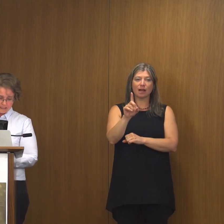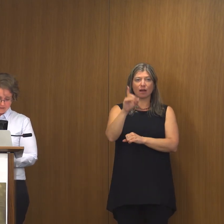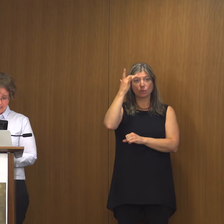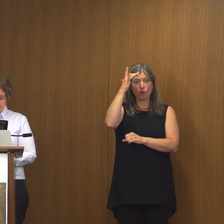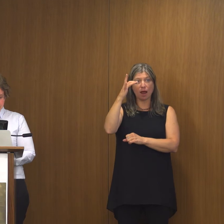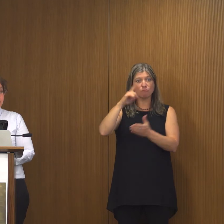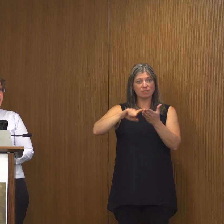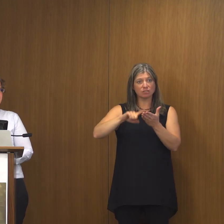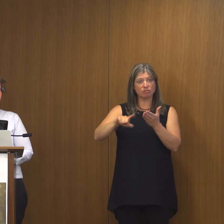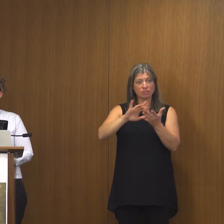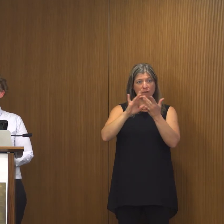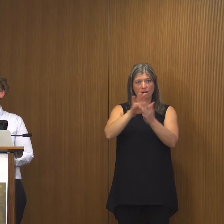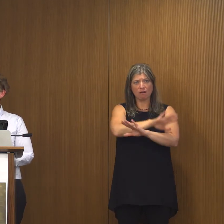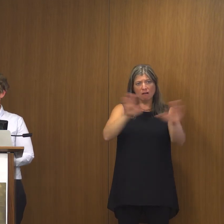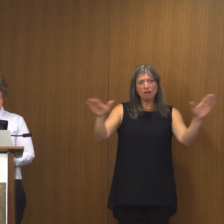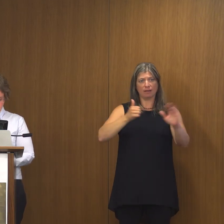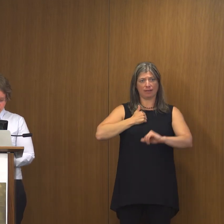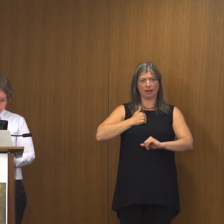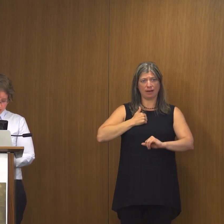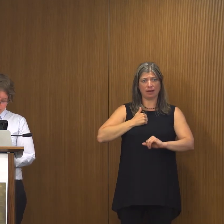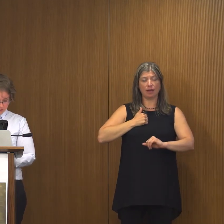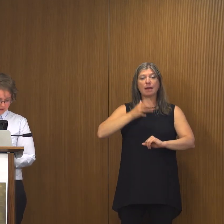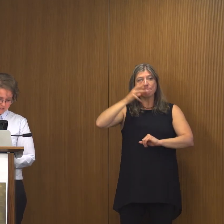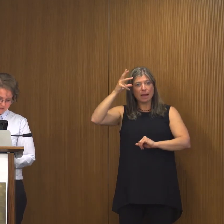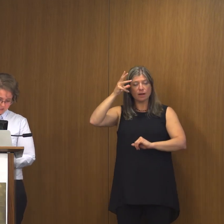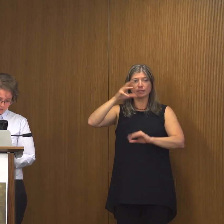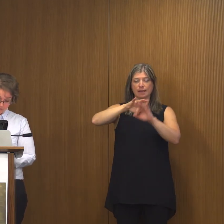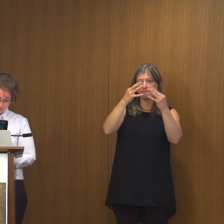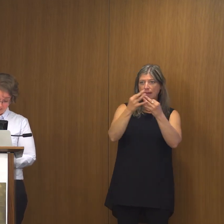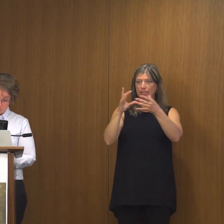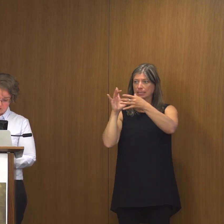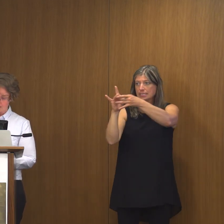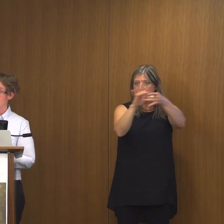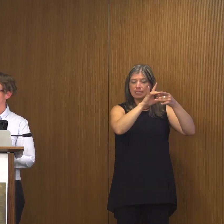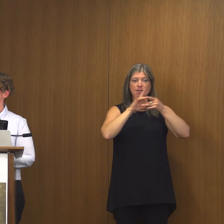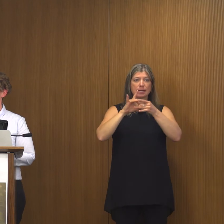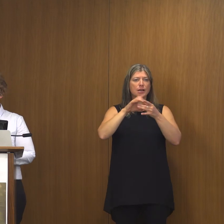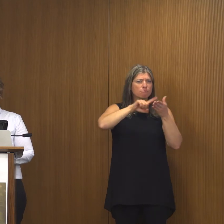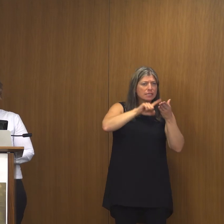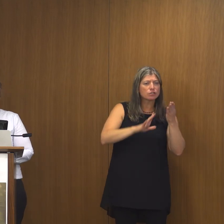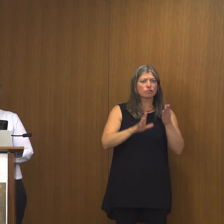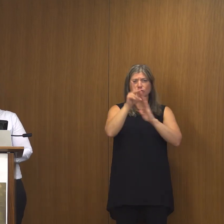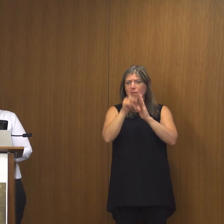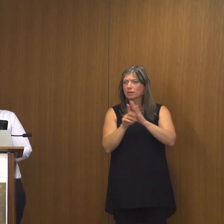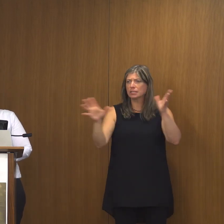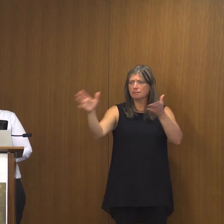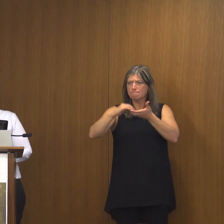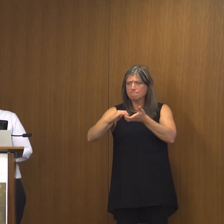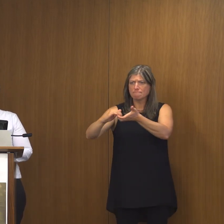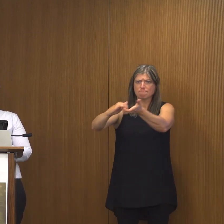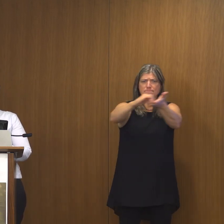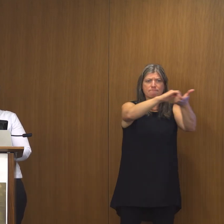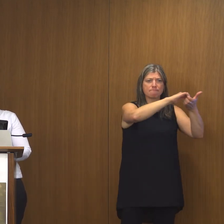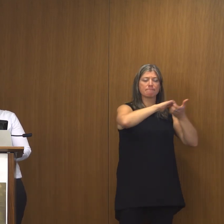network that connects parents, families, researchers, clinicians, and stakeholders, and policymakers from all over Canada. By